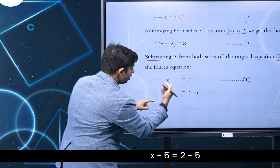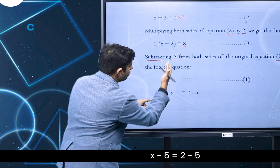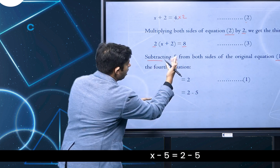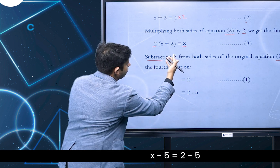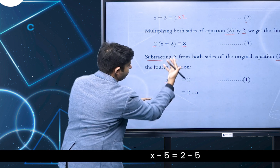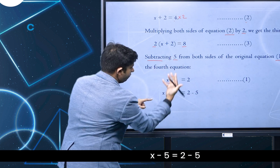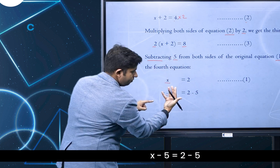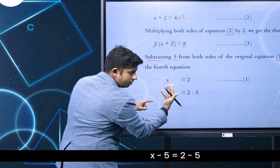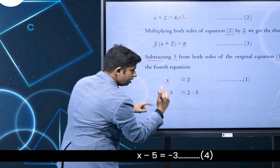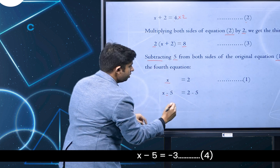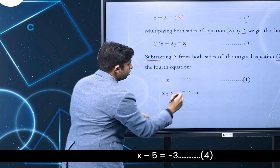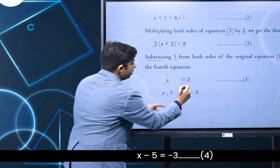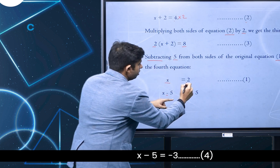X minus 5 equals to minus 3,